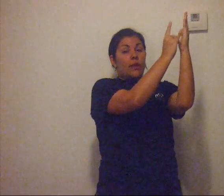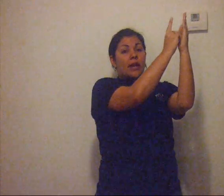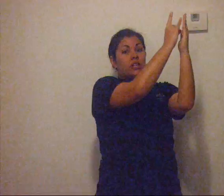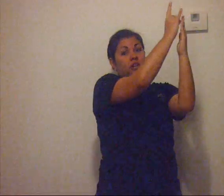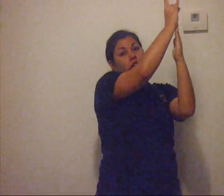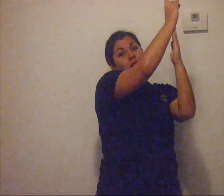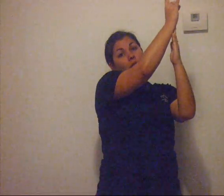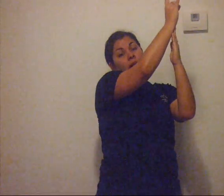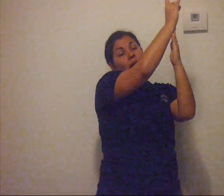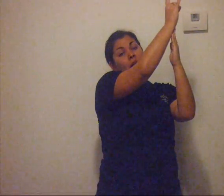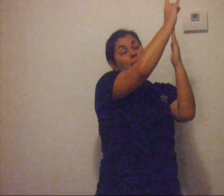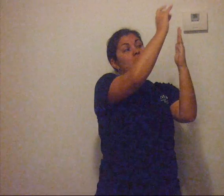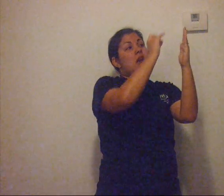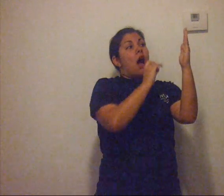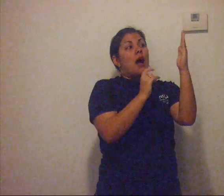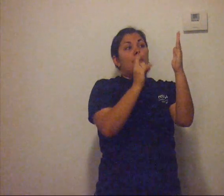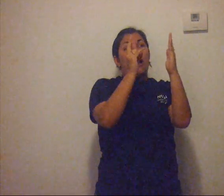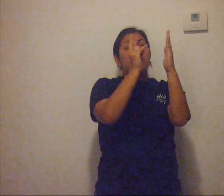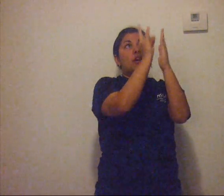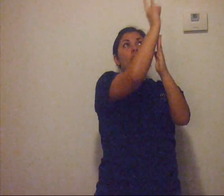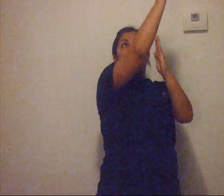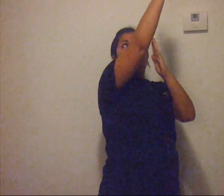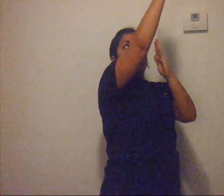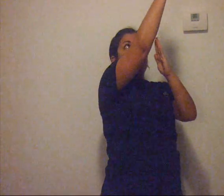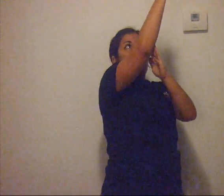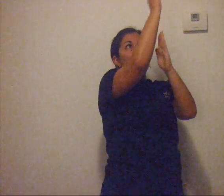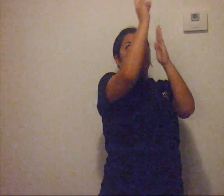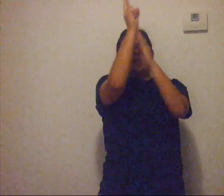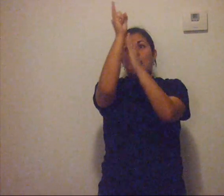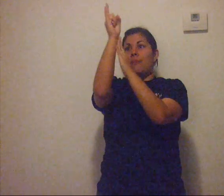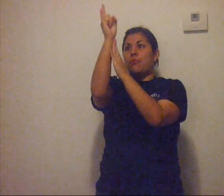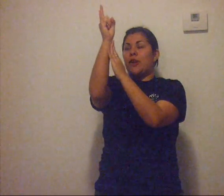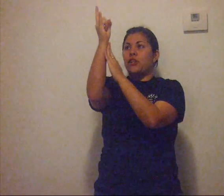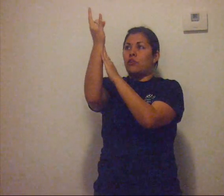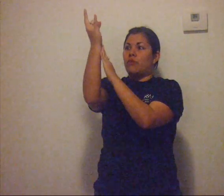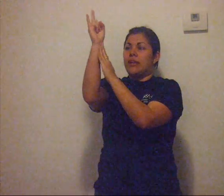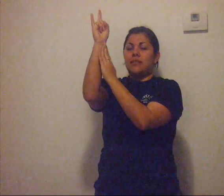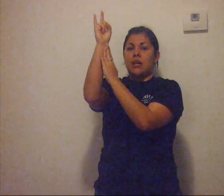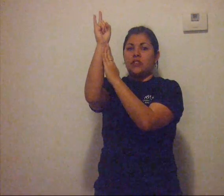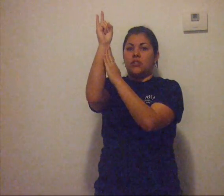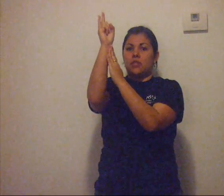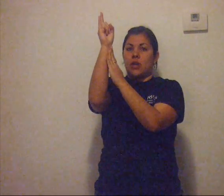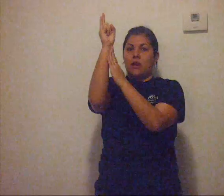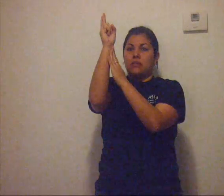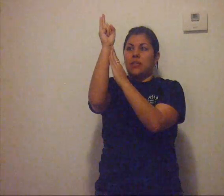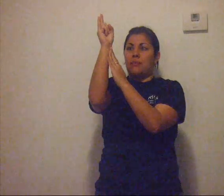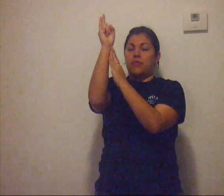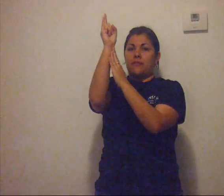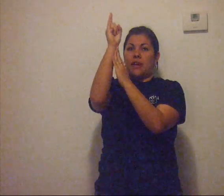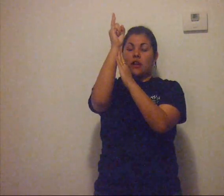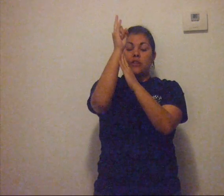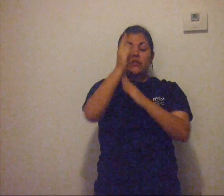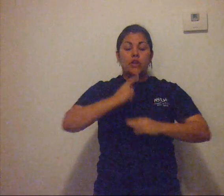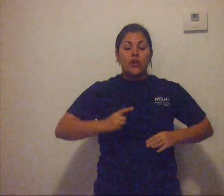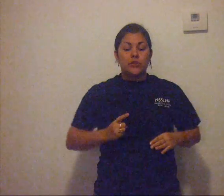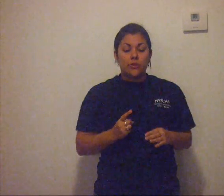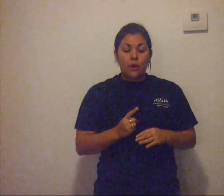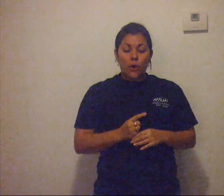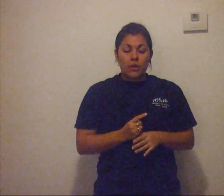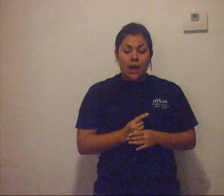quick, you're going to go quick up. Don't go all the way up. Stop when your wrist touches the tip of your fingers. So the whole line